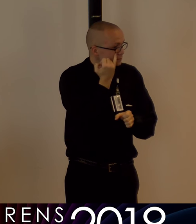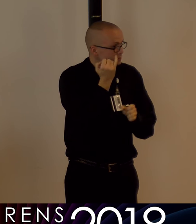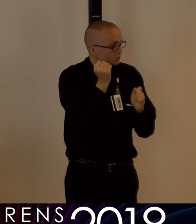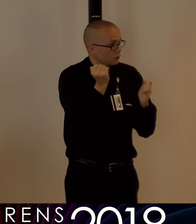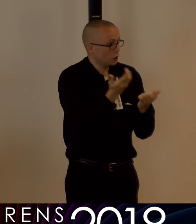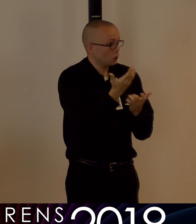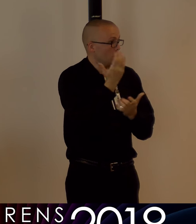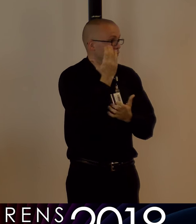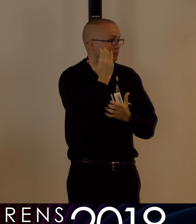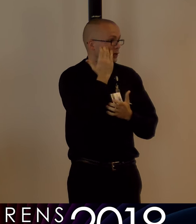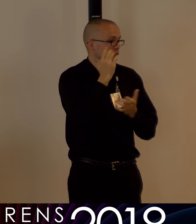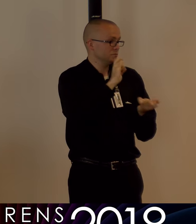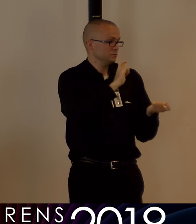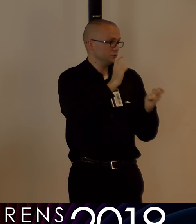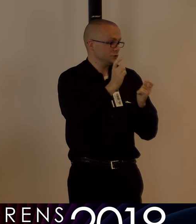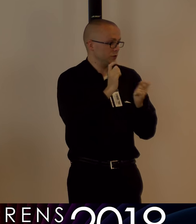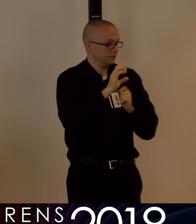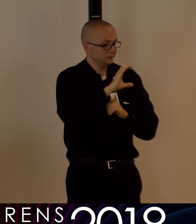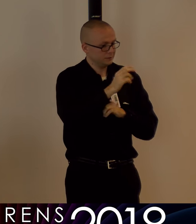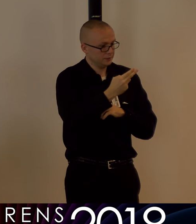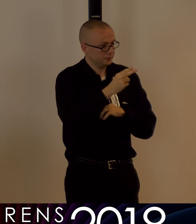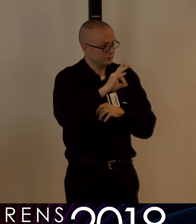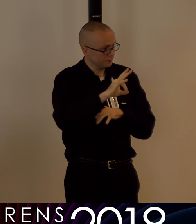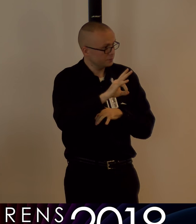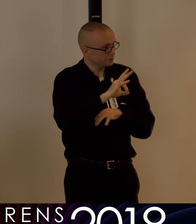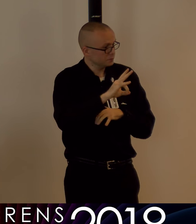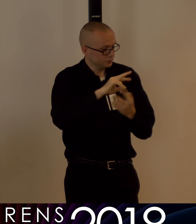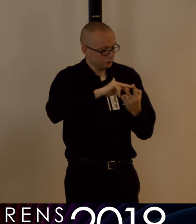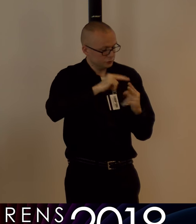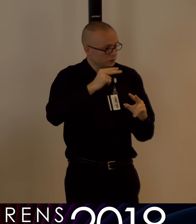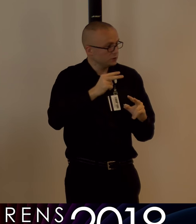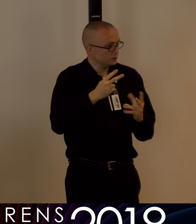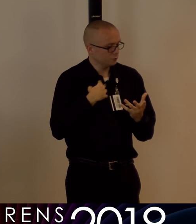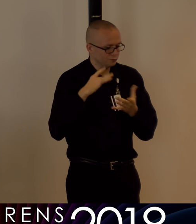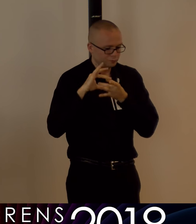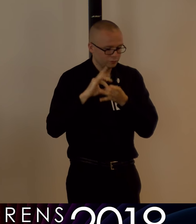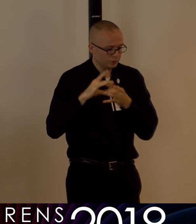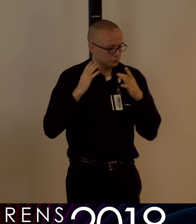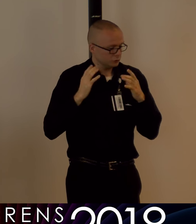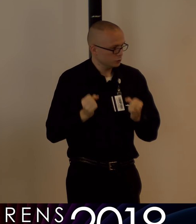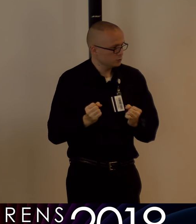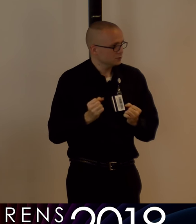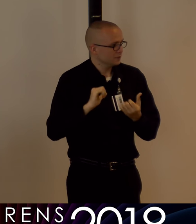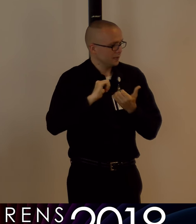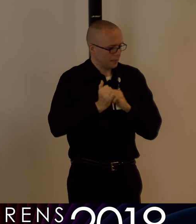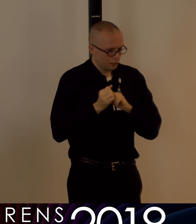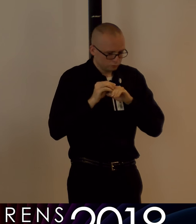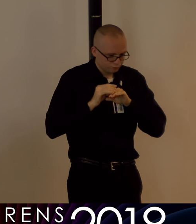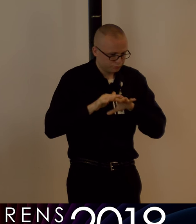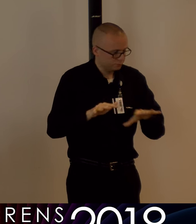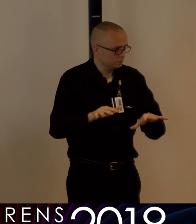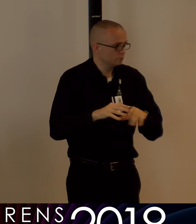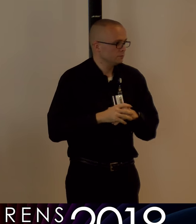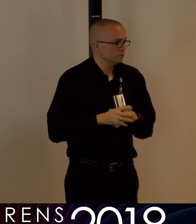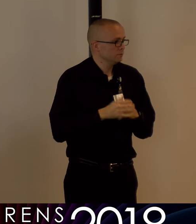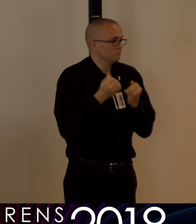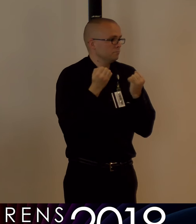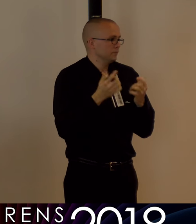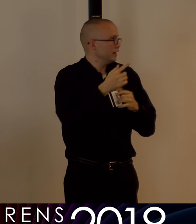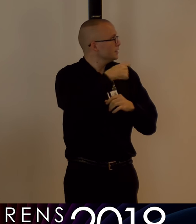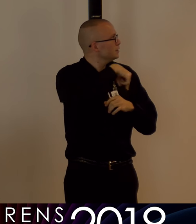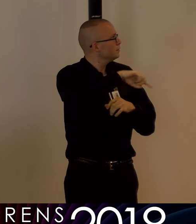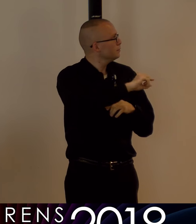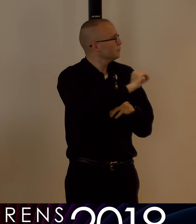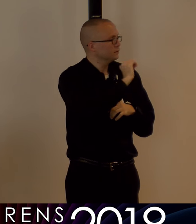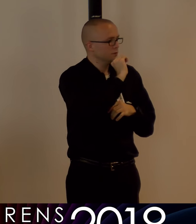known changes in the CHD7 gene that have been associated with CHARGE syndrome, this is how they distribute. Most of them are what are